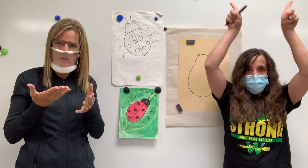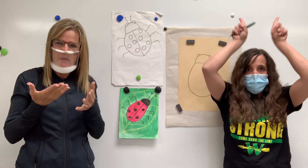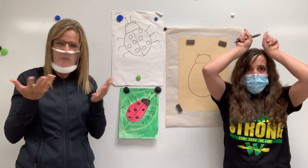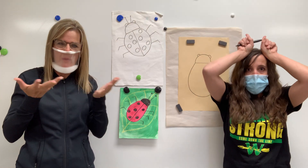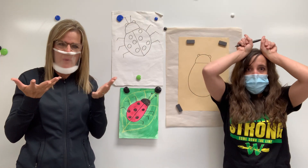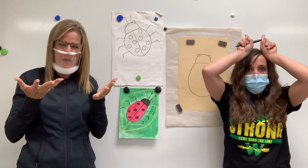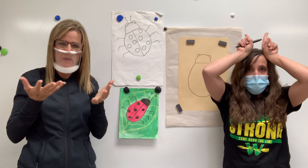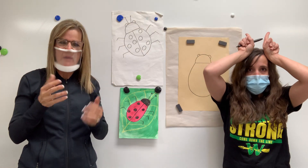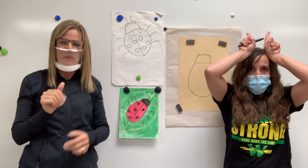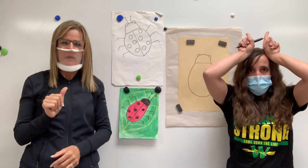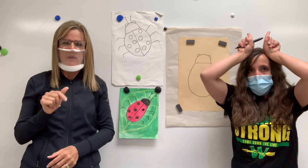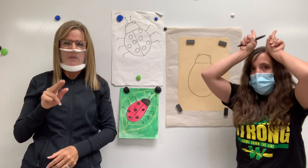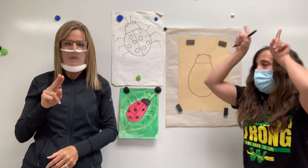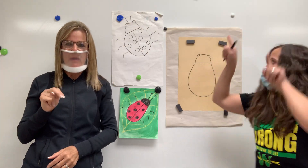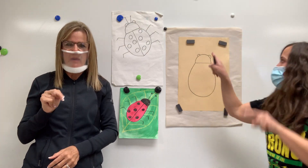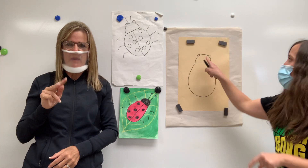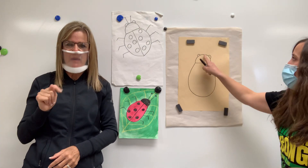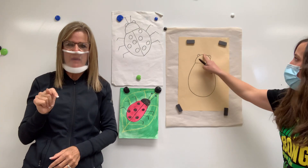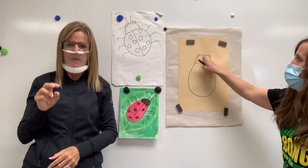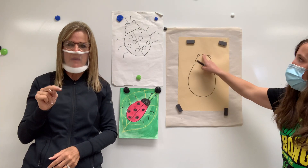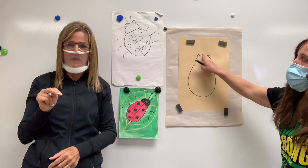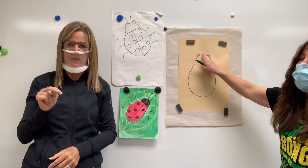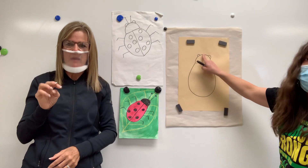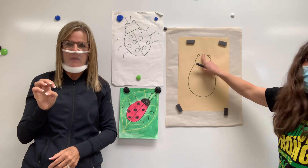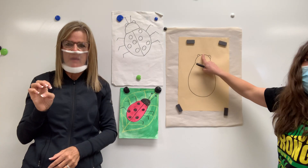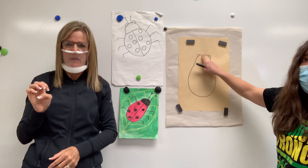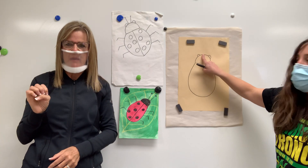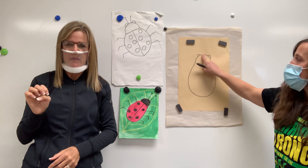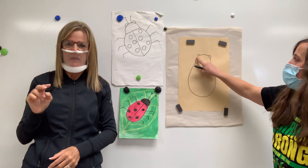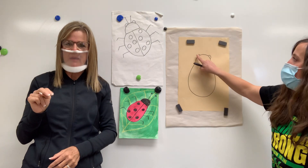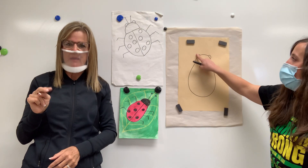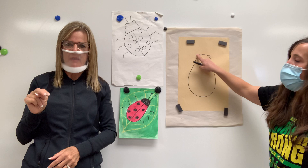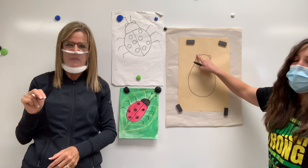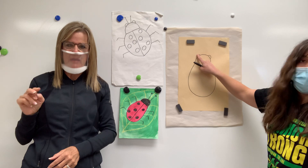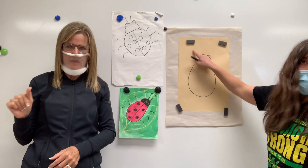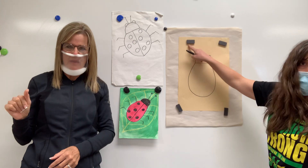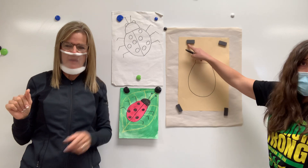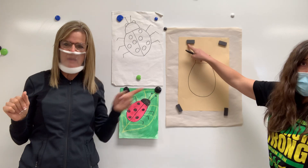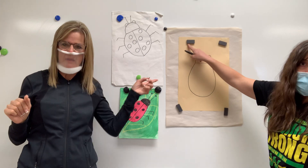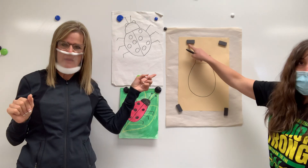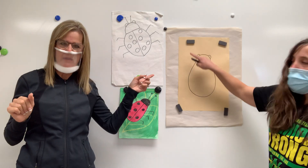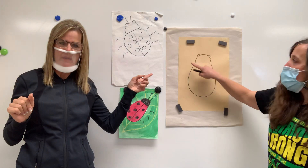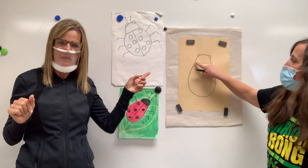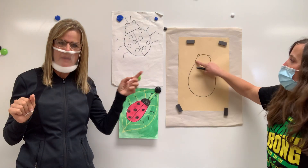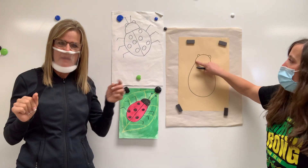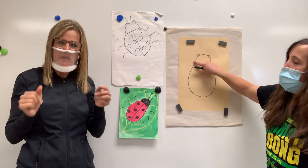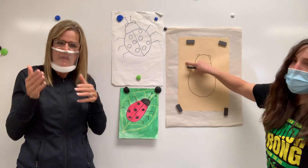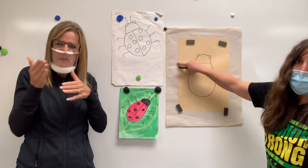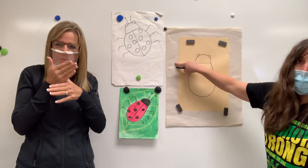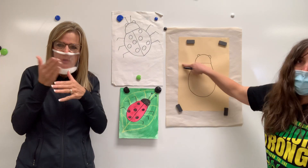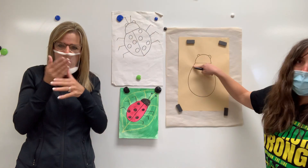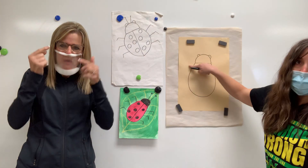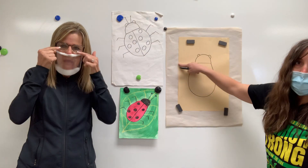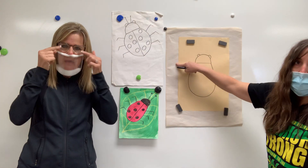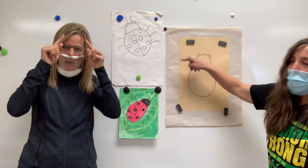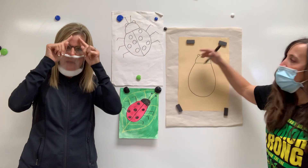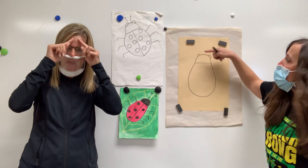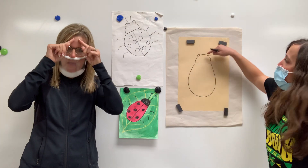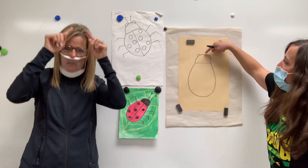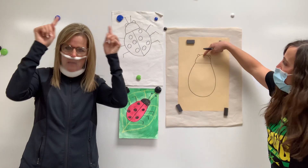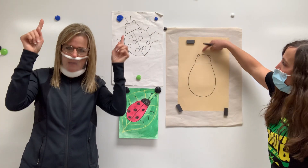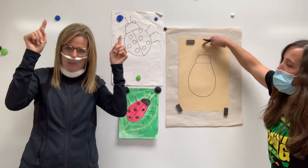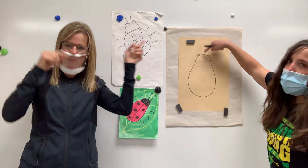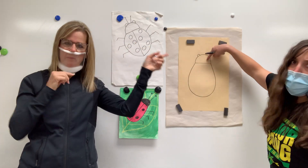the antenna, okay? So in between the eyes, not coming out of the eyes, not coming out here on the